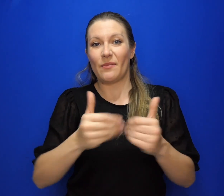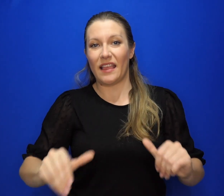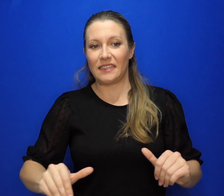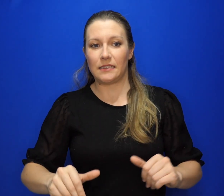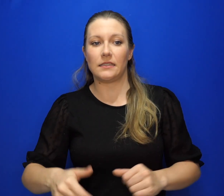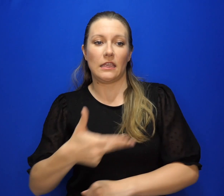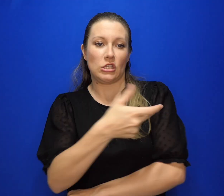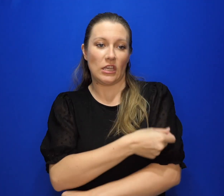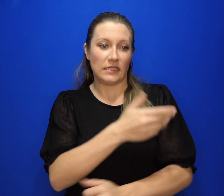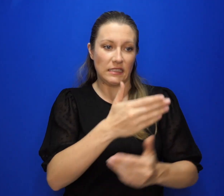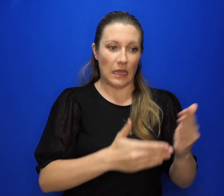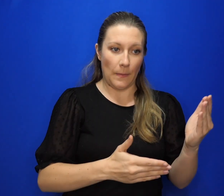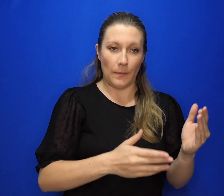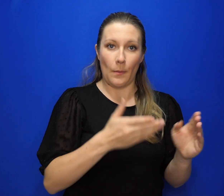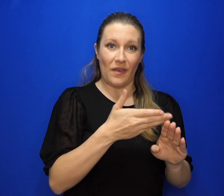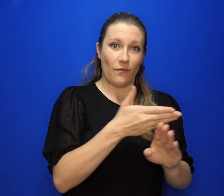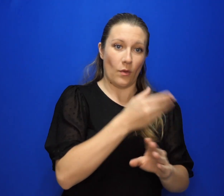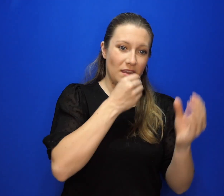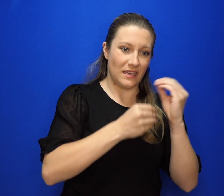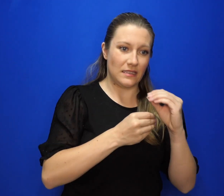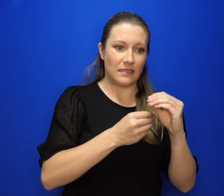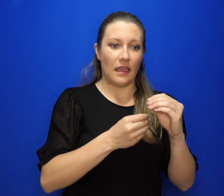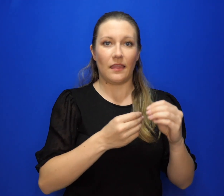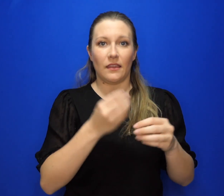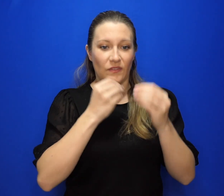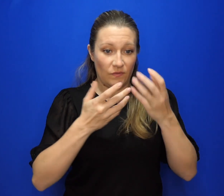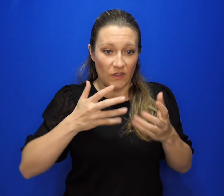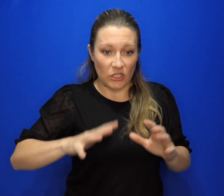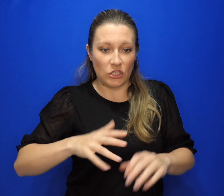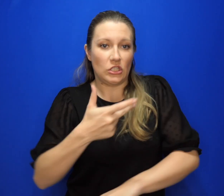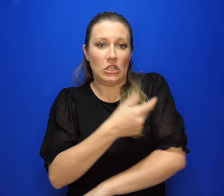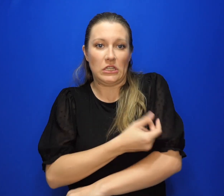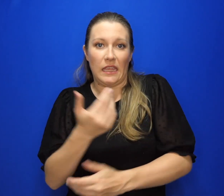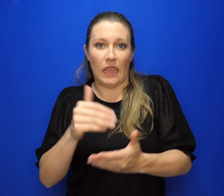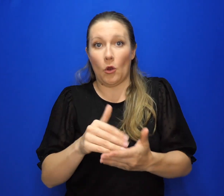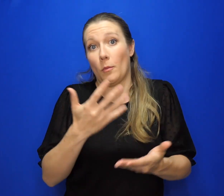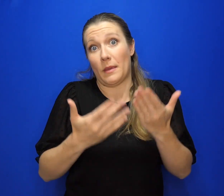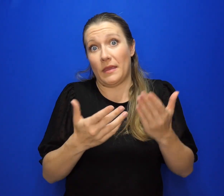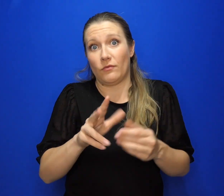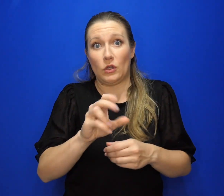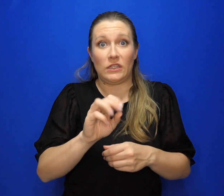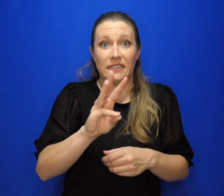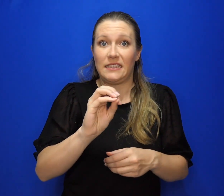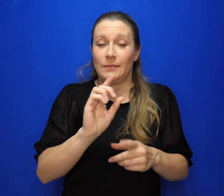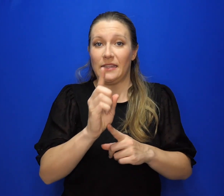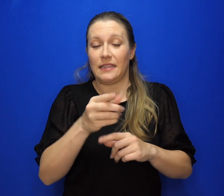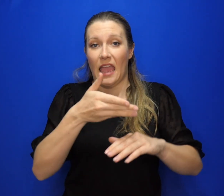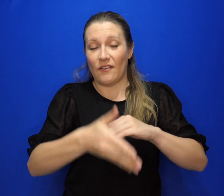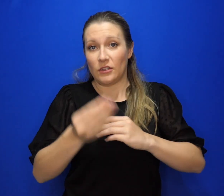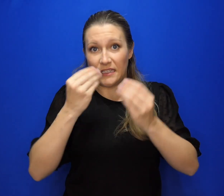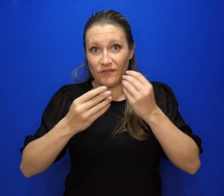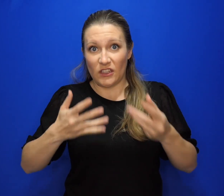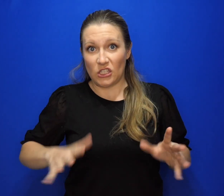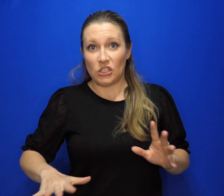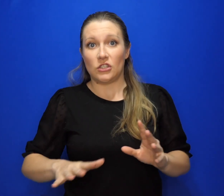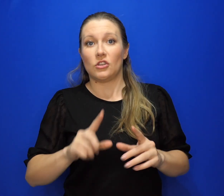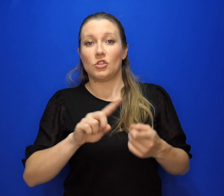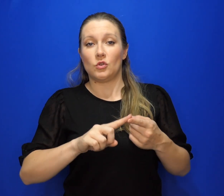bolus some maybe right after the meal, or some maybe 30 to 60 minutes after the meal to catch the end effect. If you have a pump